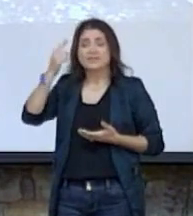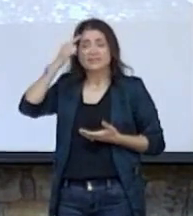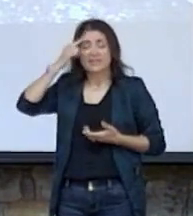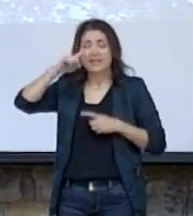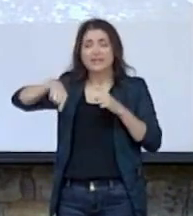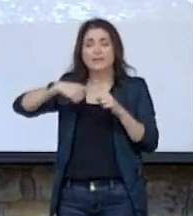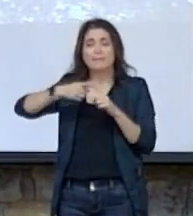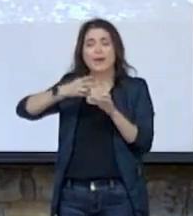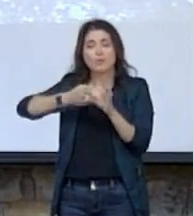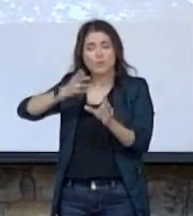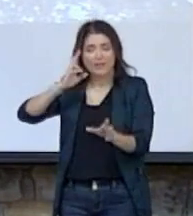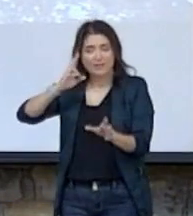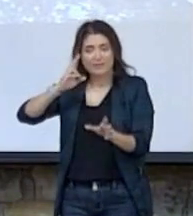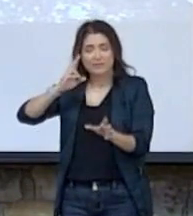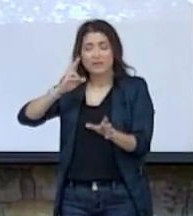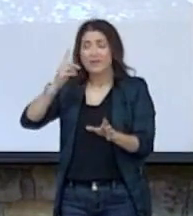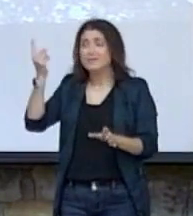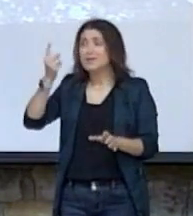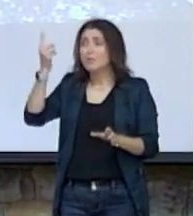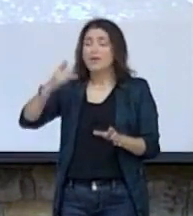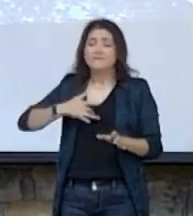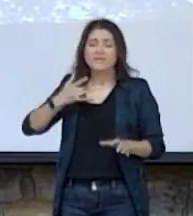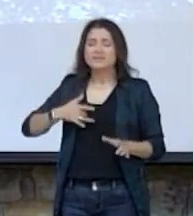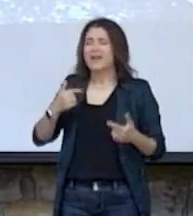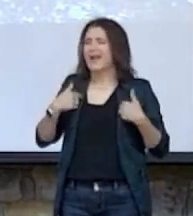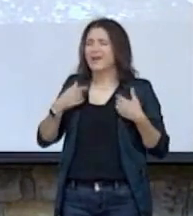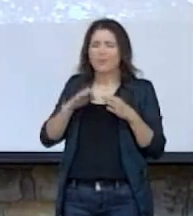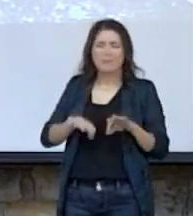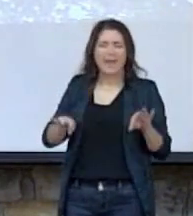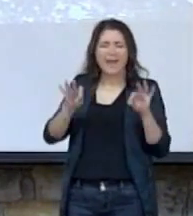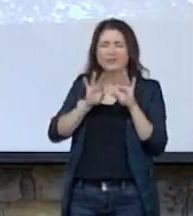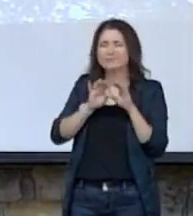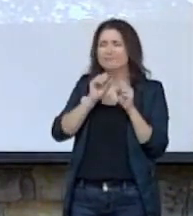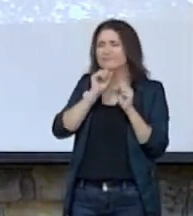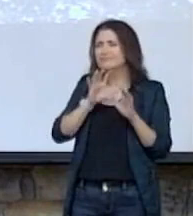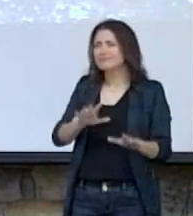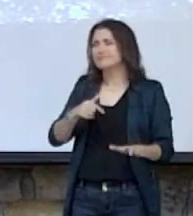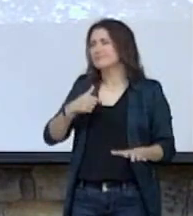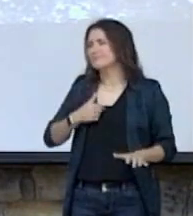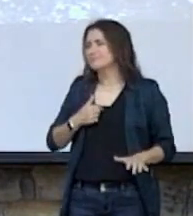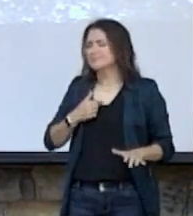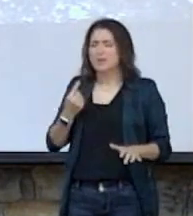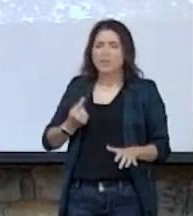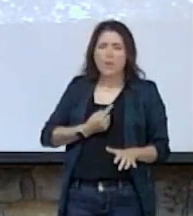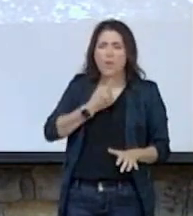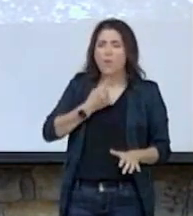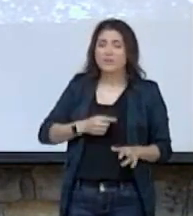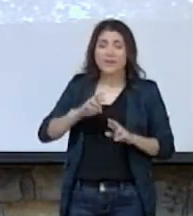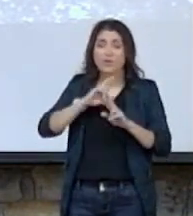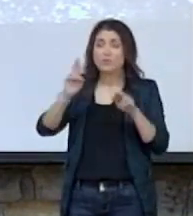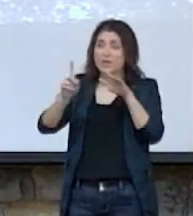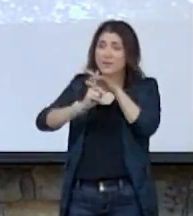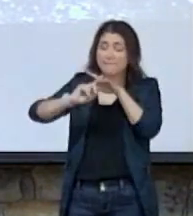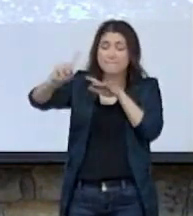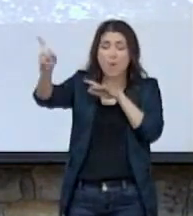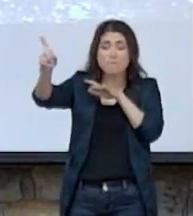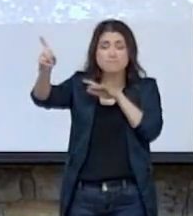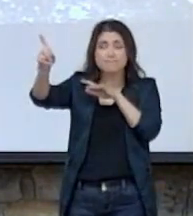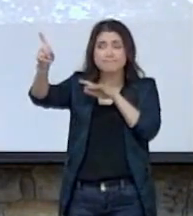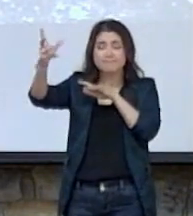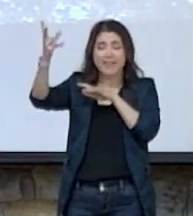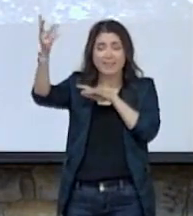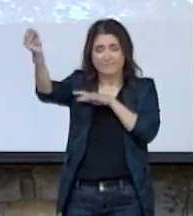quitting. Somebody feels like, I don't matter, I'm all alone, and they're ready to walk out that back door. And we as God's people